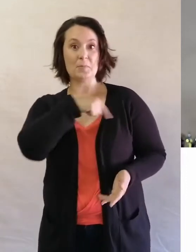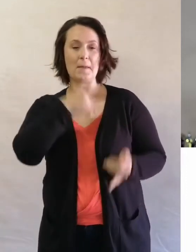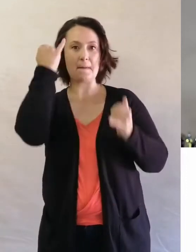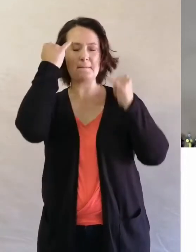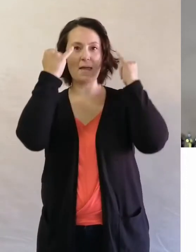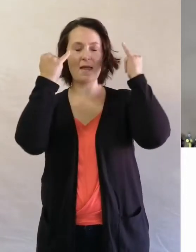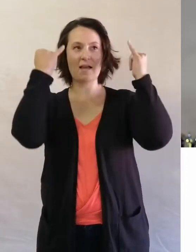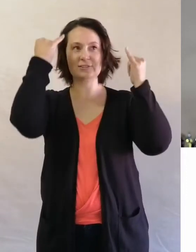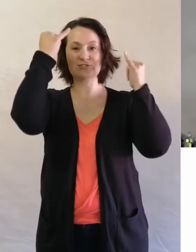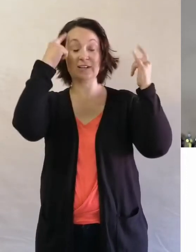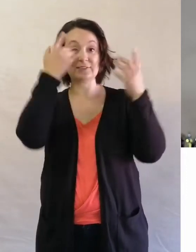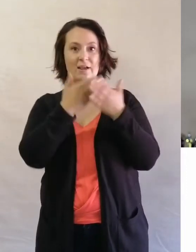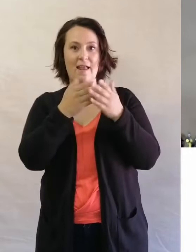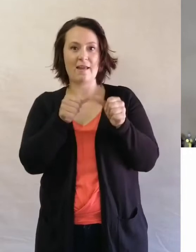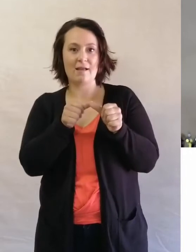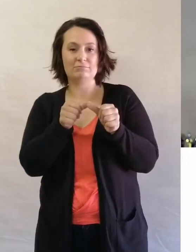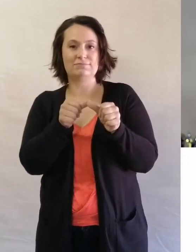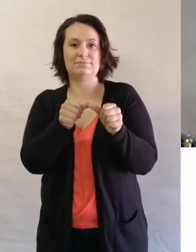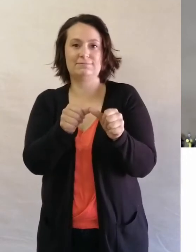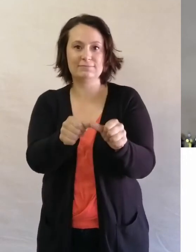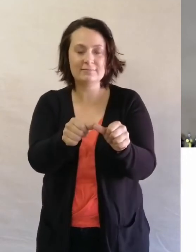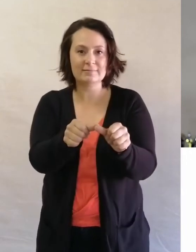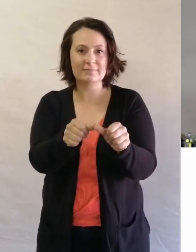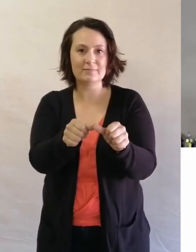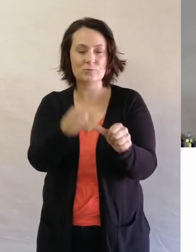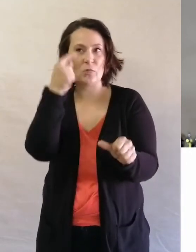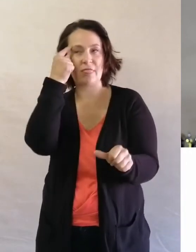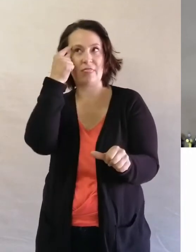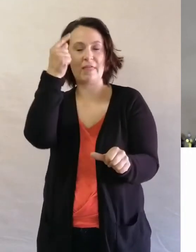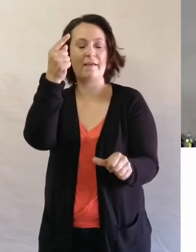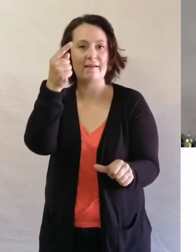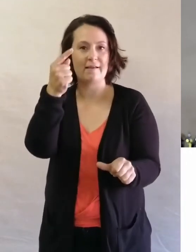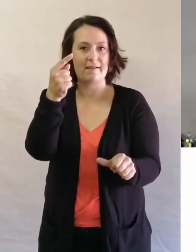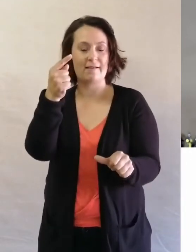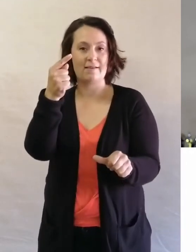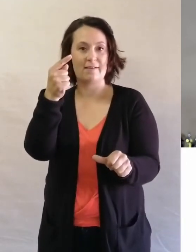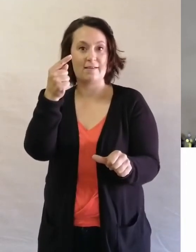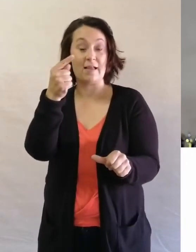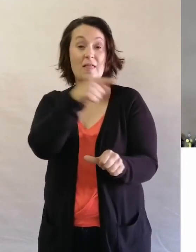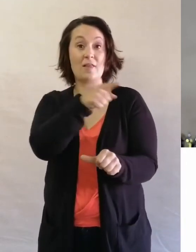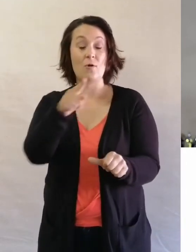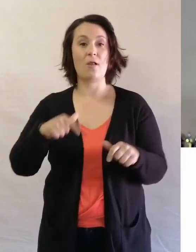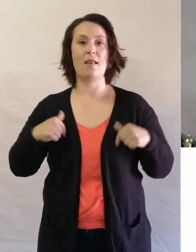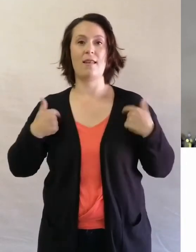the ability to dream, to think, to imagine, will live extraordinary